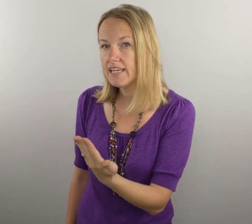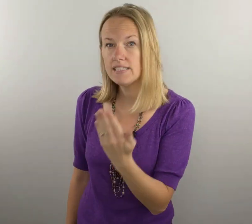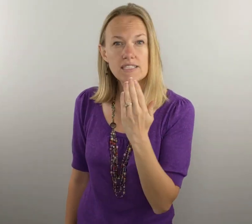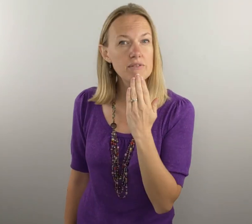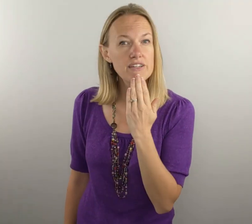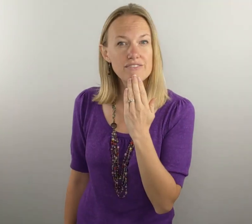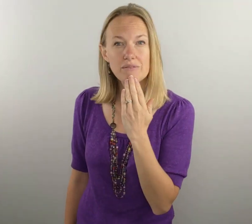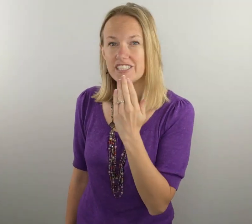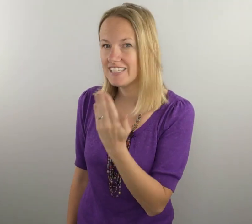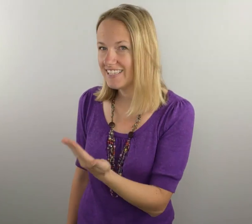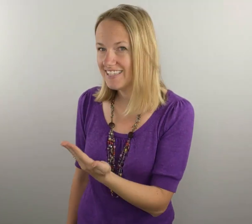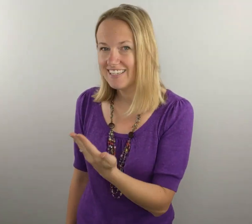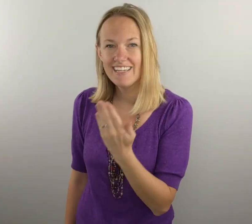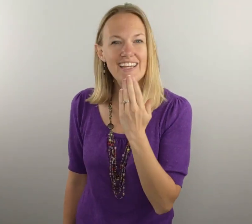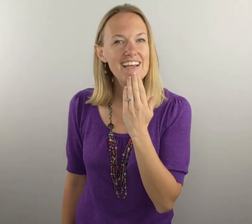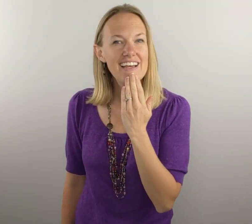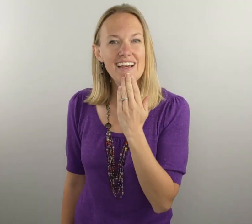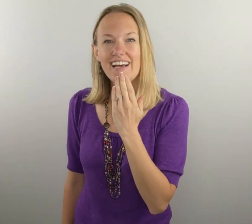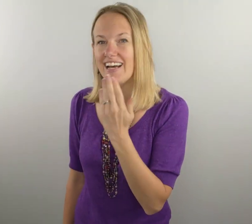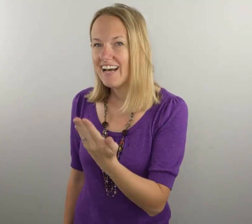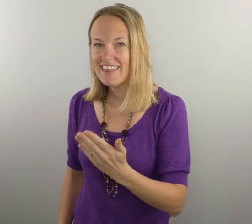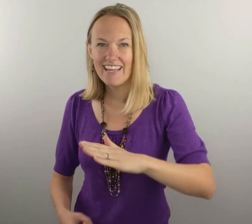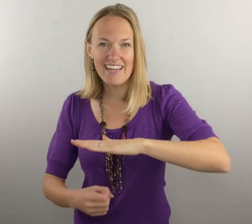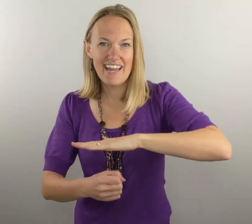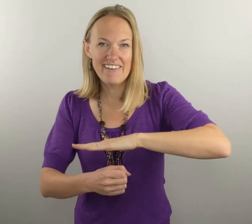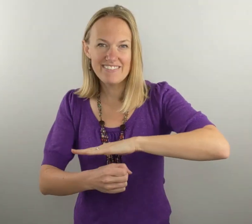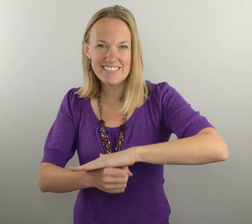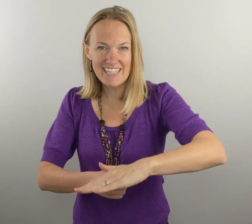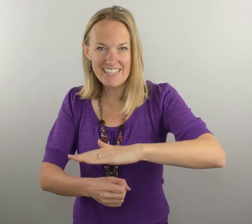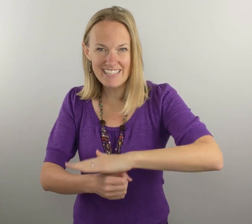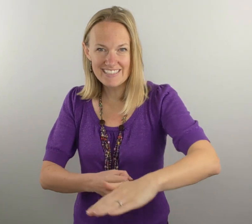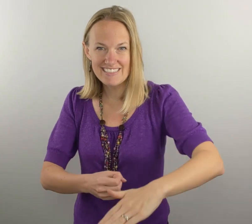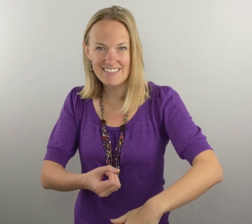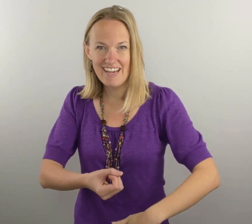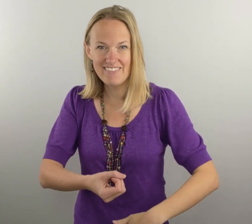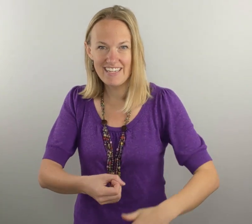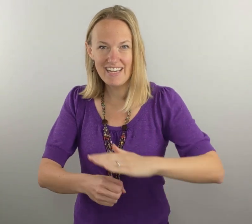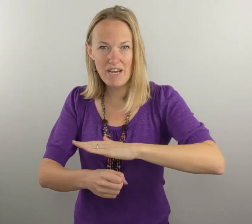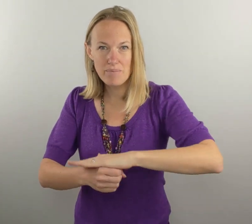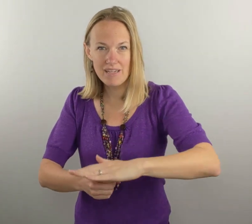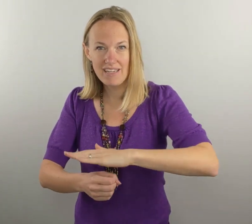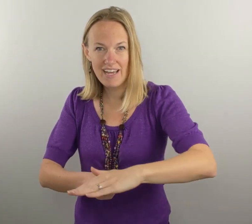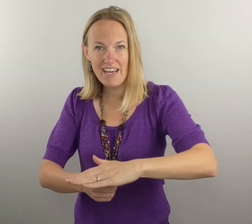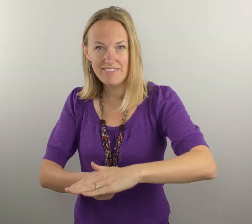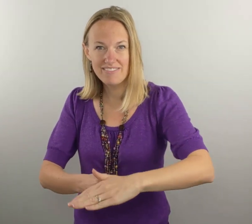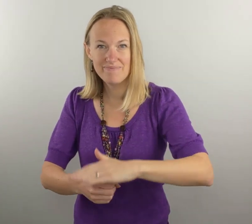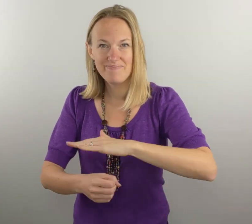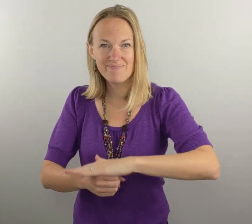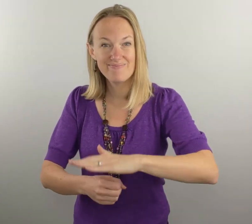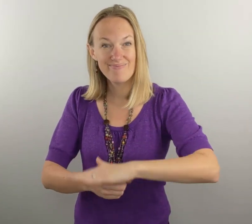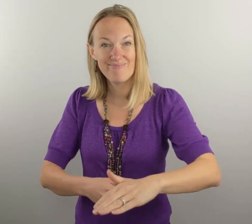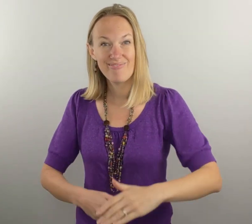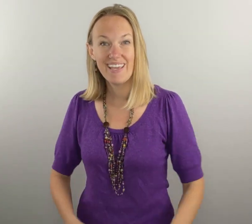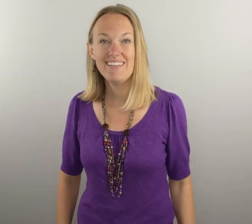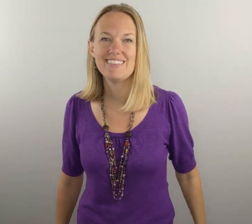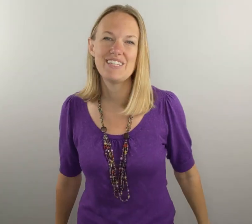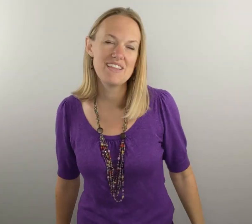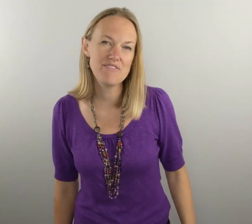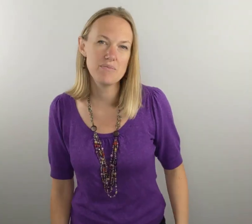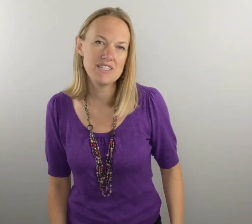hand coming out from your chin. And then enough is like this. So you have like a cup, enough. Okay, let's try that from the